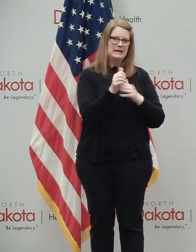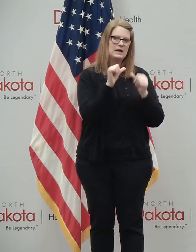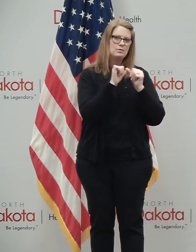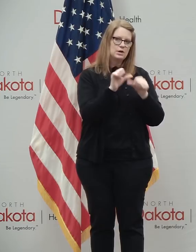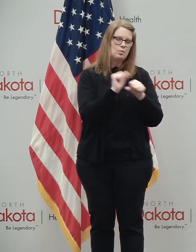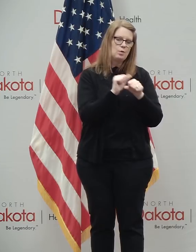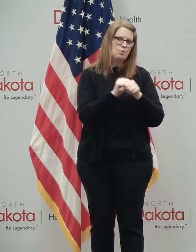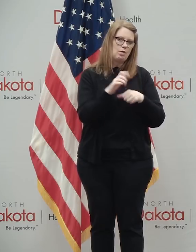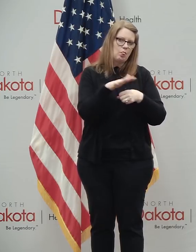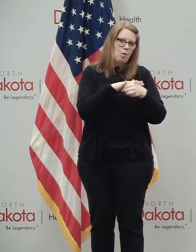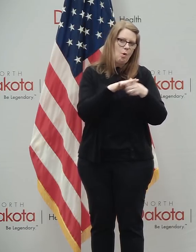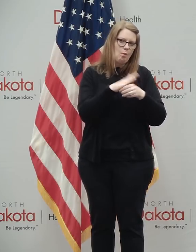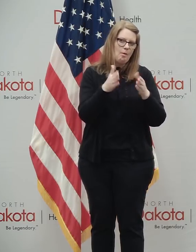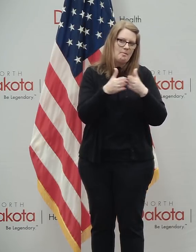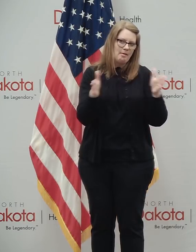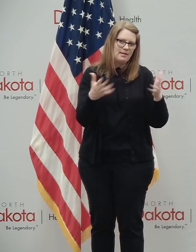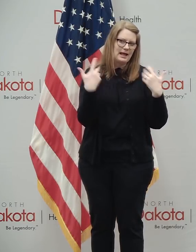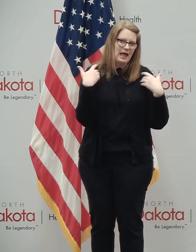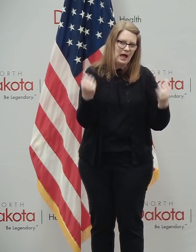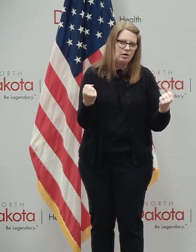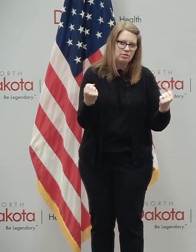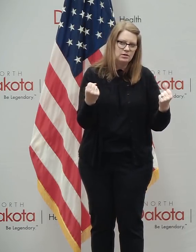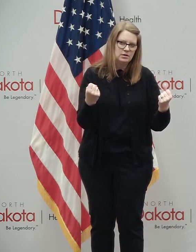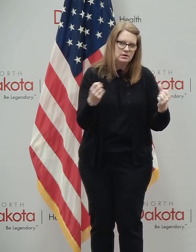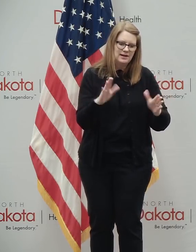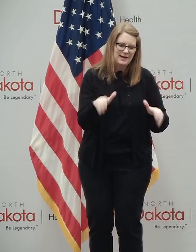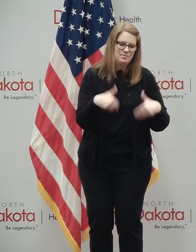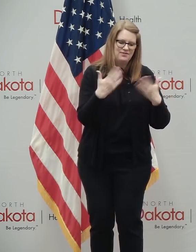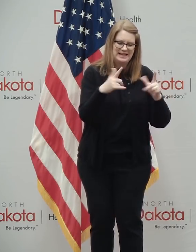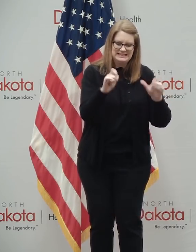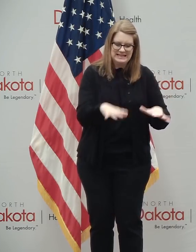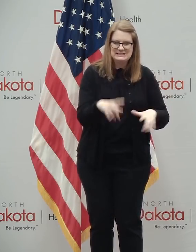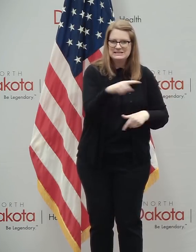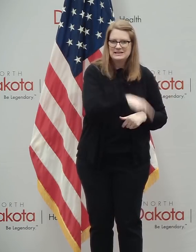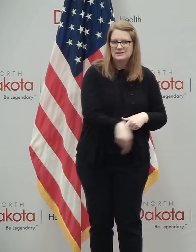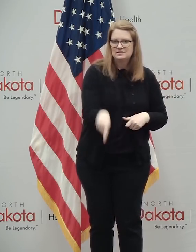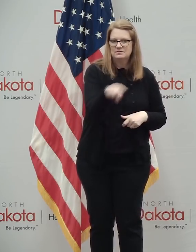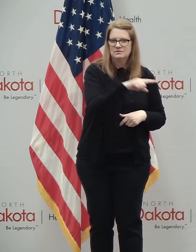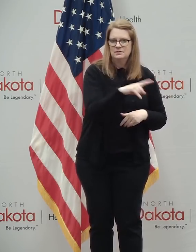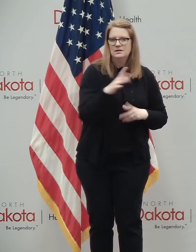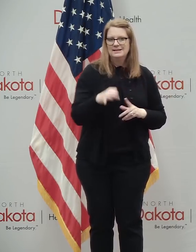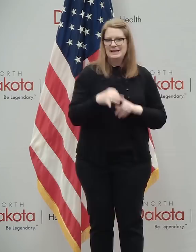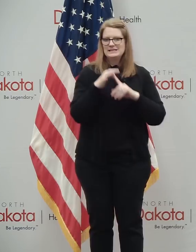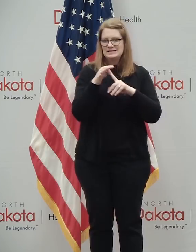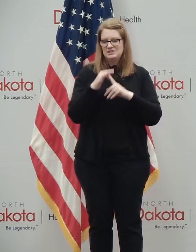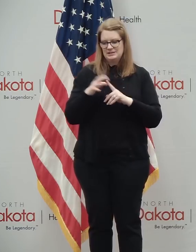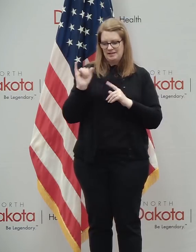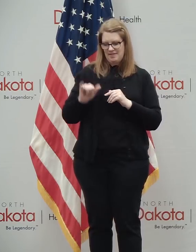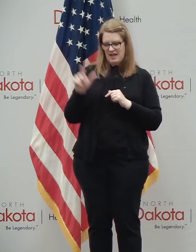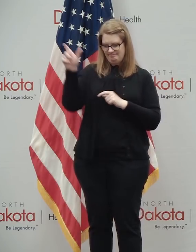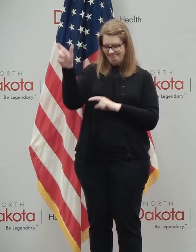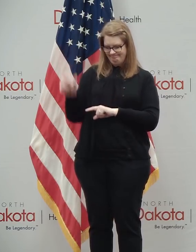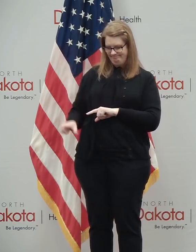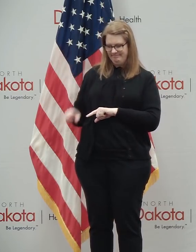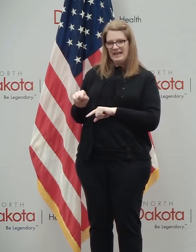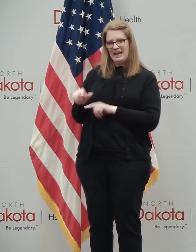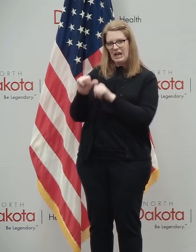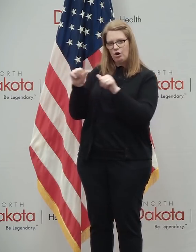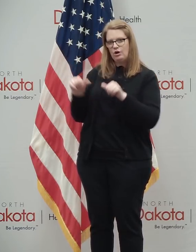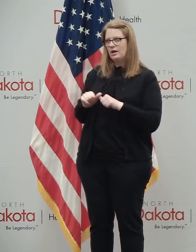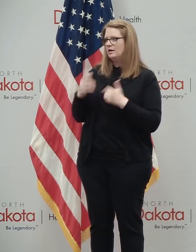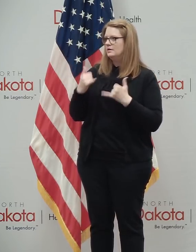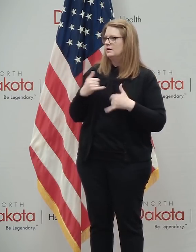health to support the testing operations that are unique to the Red River Valley area. Right now, we'd like to go